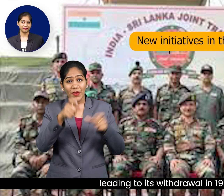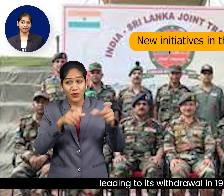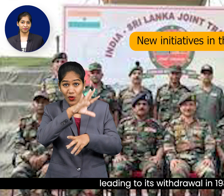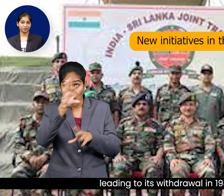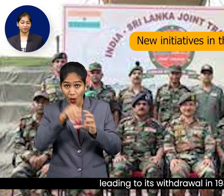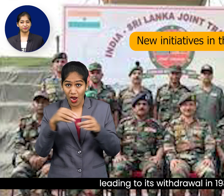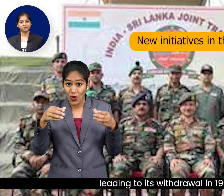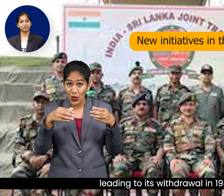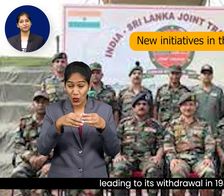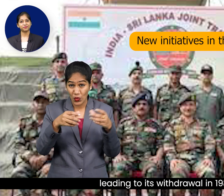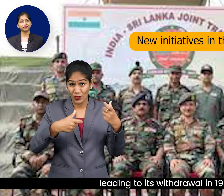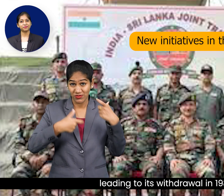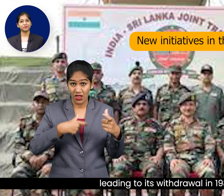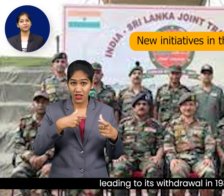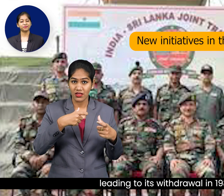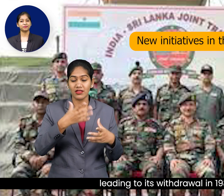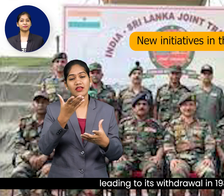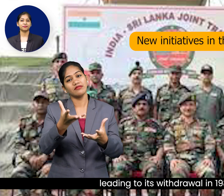1989.